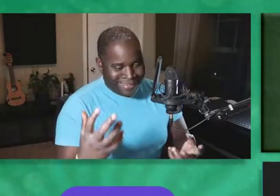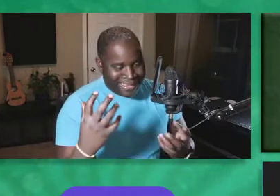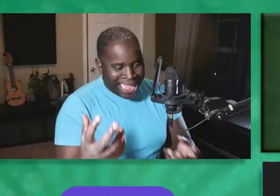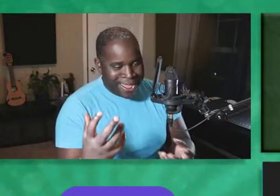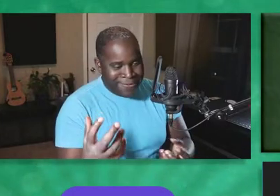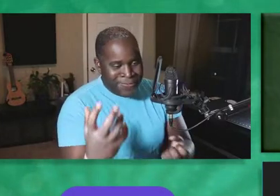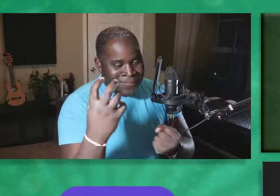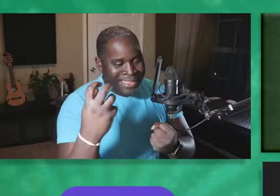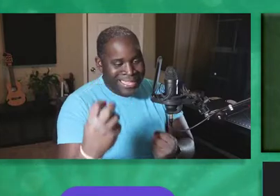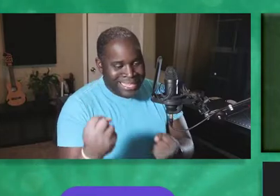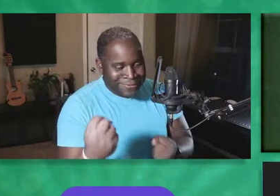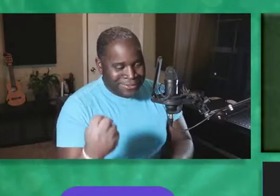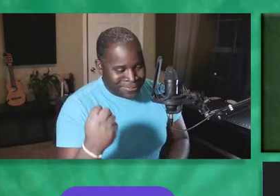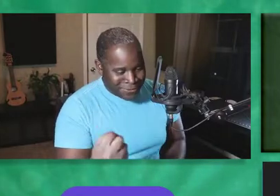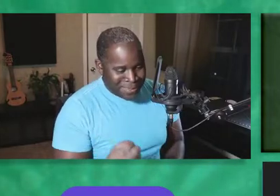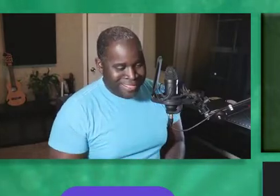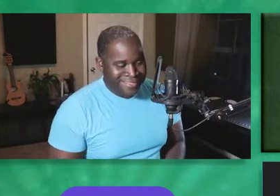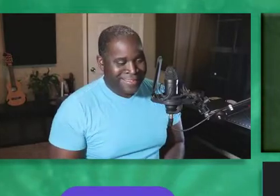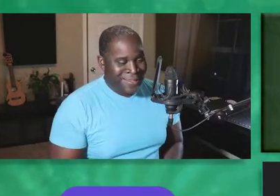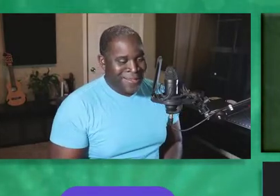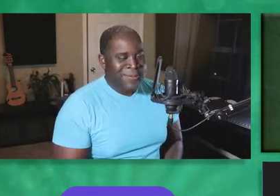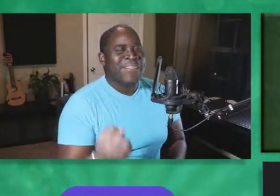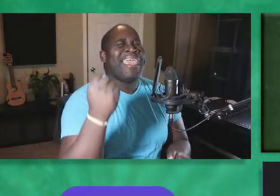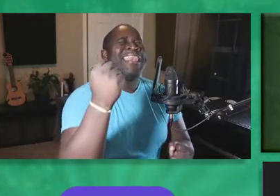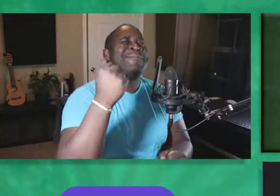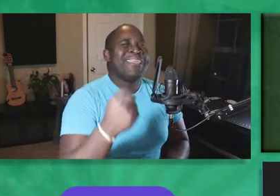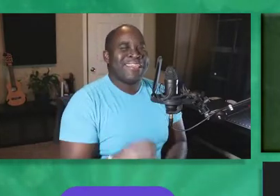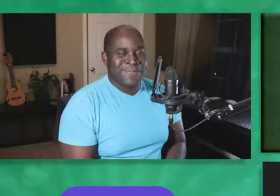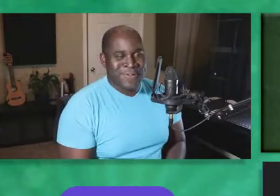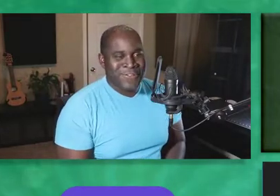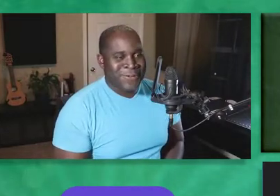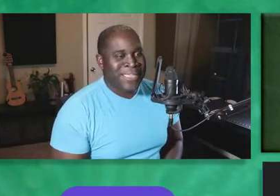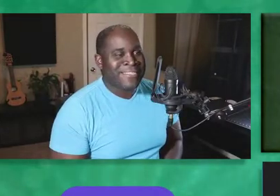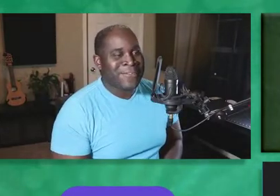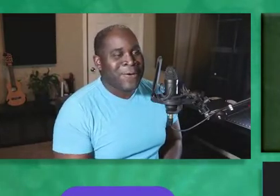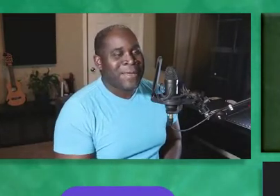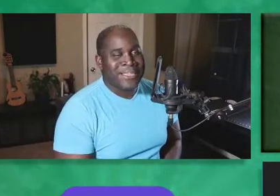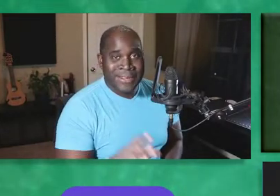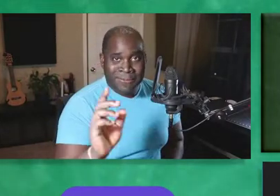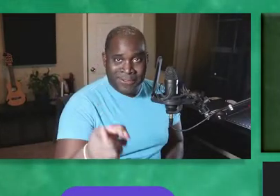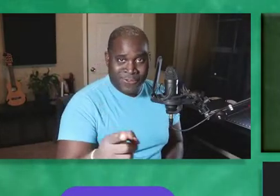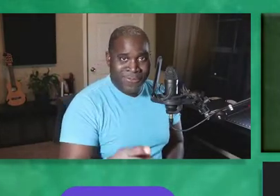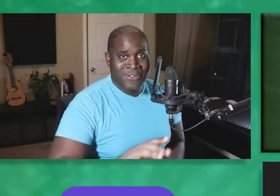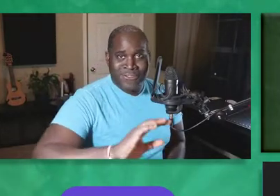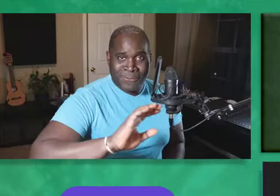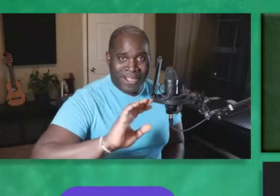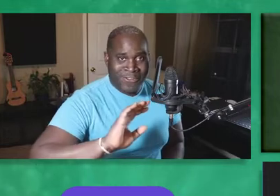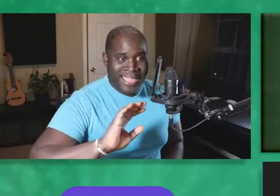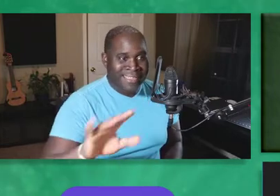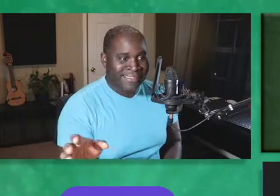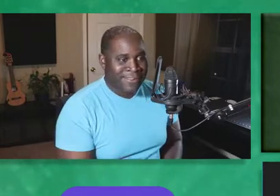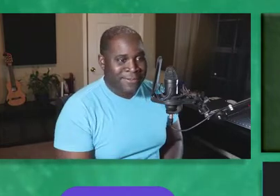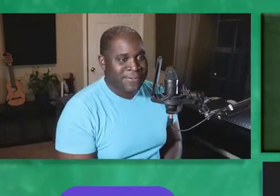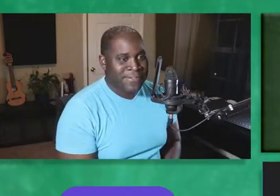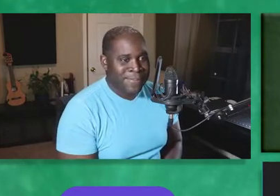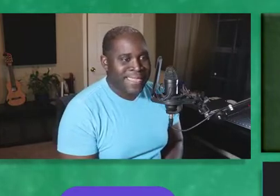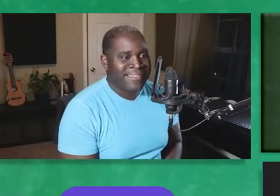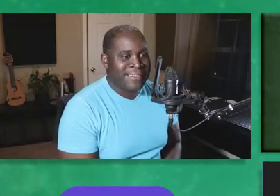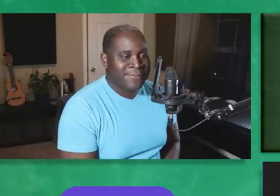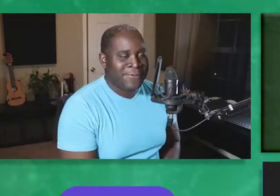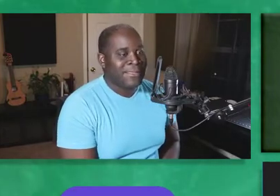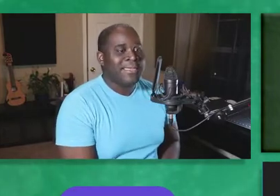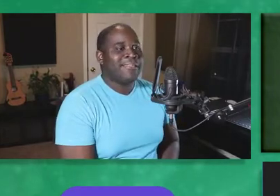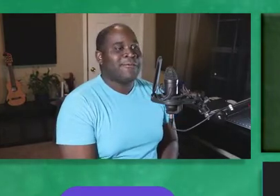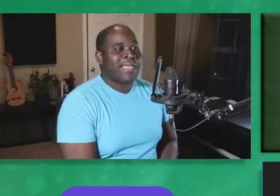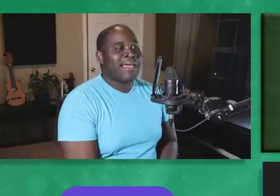want to have that level of bromance with anybody in the future. It's so great. You need to watch. Just watch any skit of theirs. It's